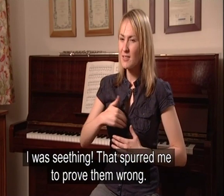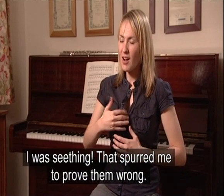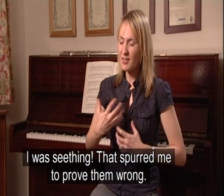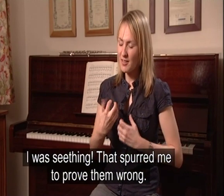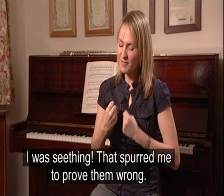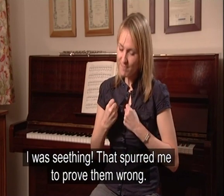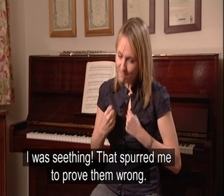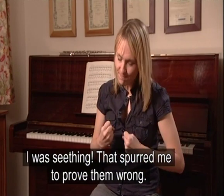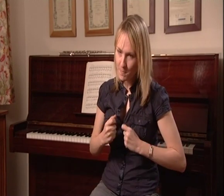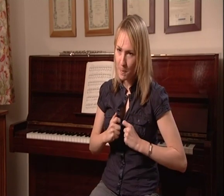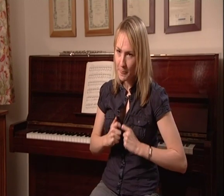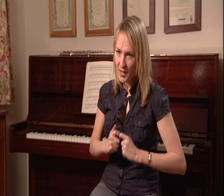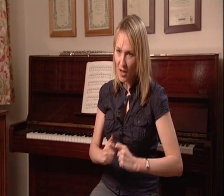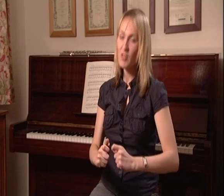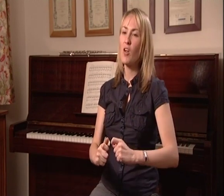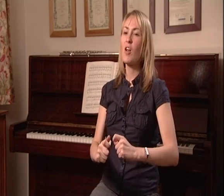wrong.